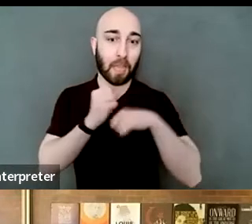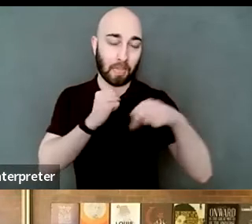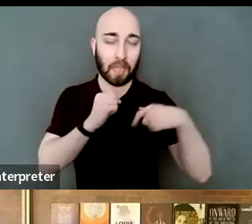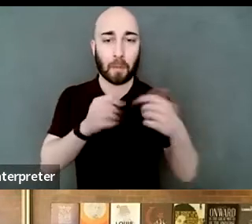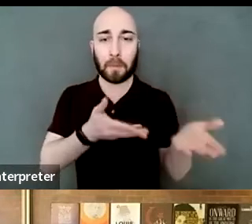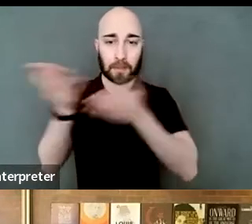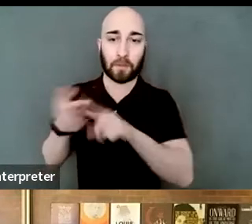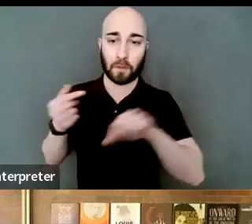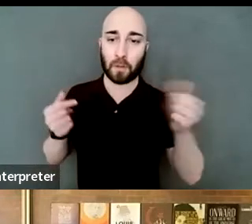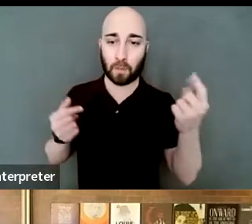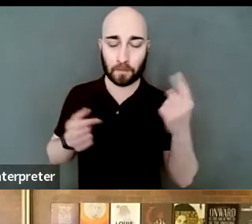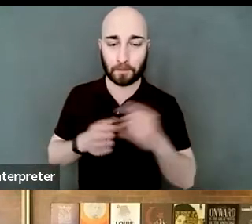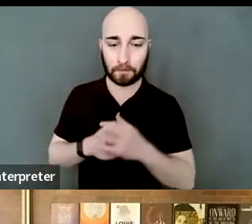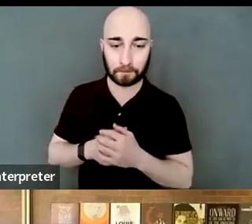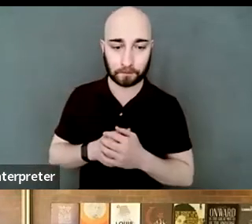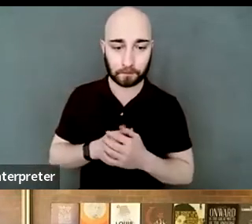one.